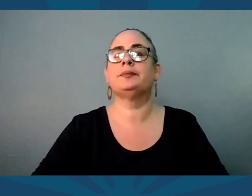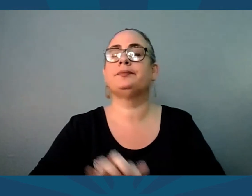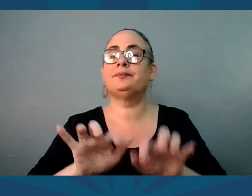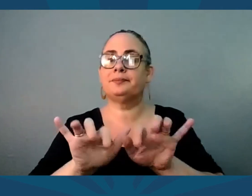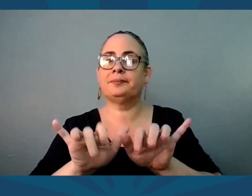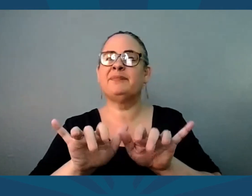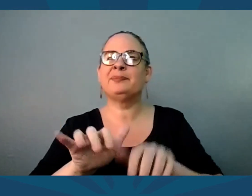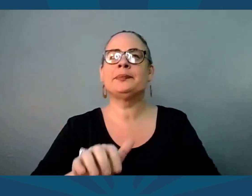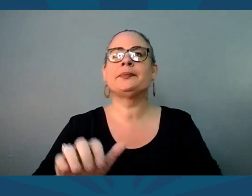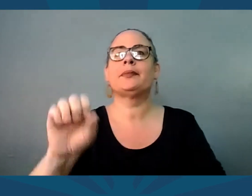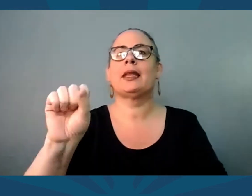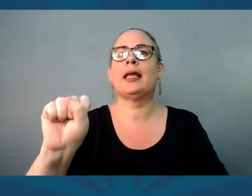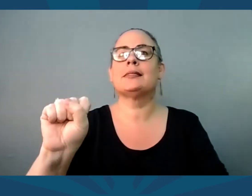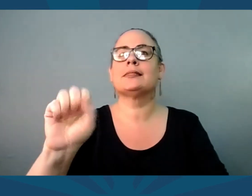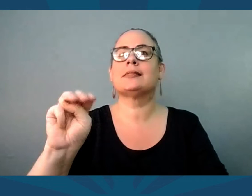928-865-1717.